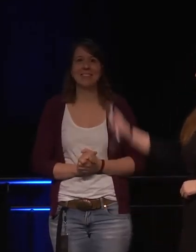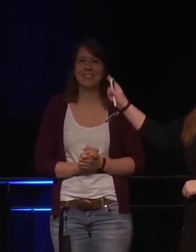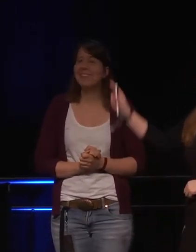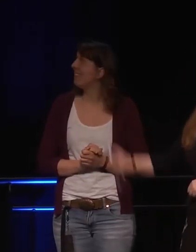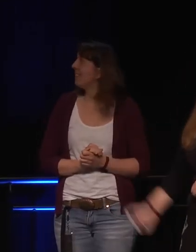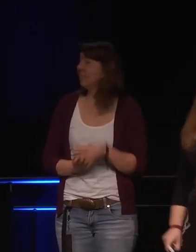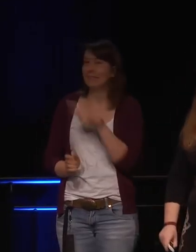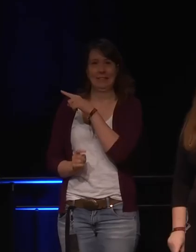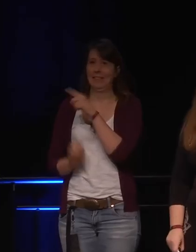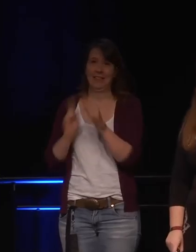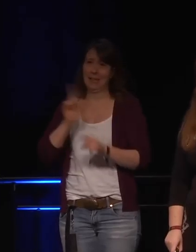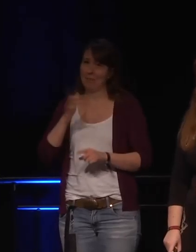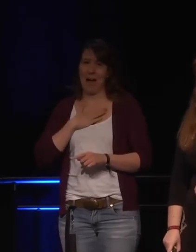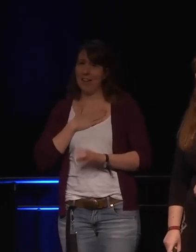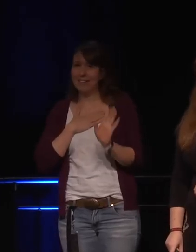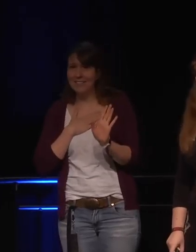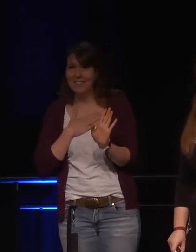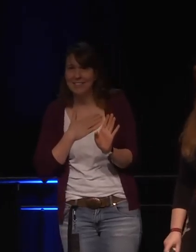That's not my slides.